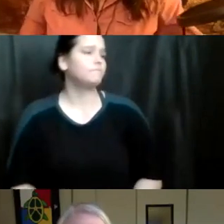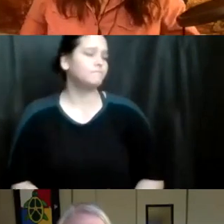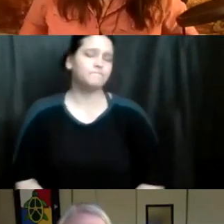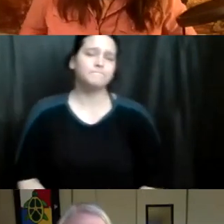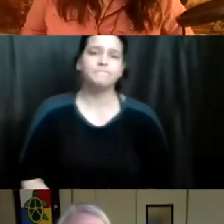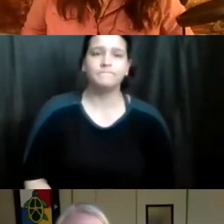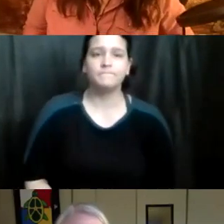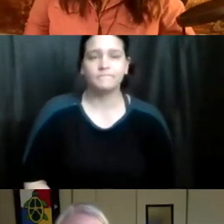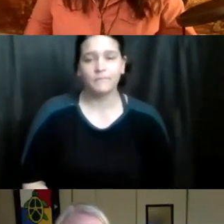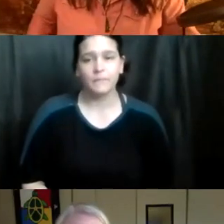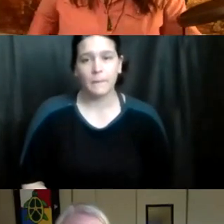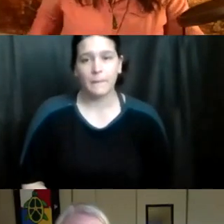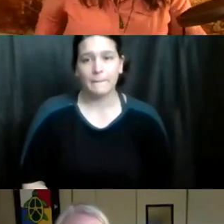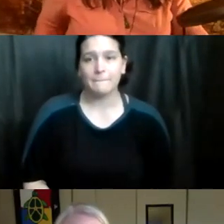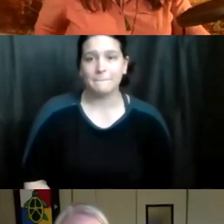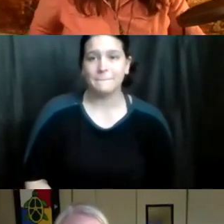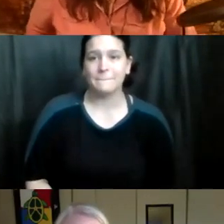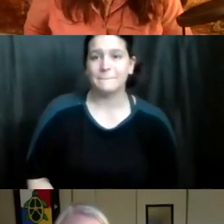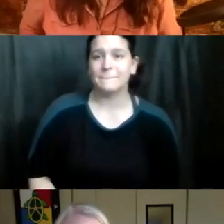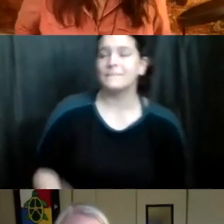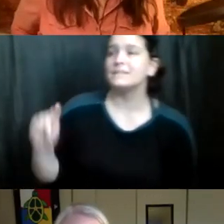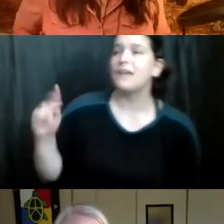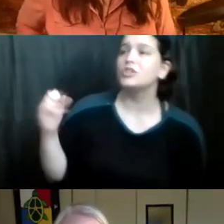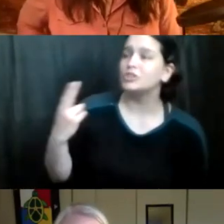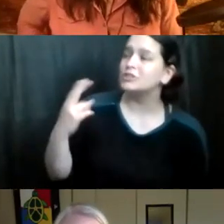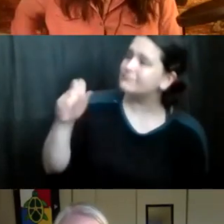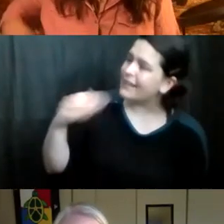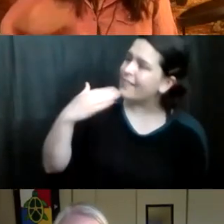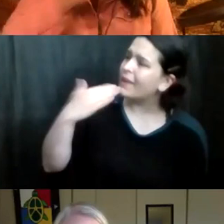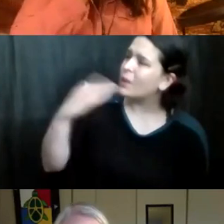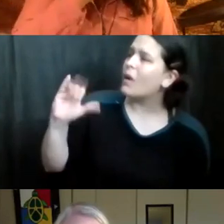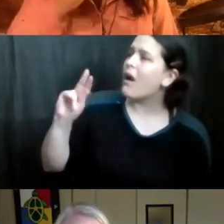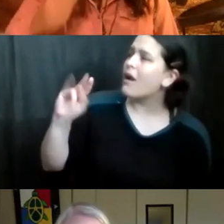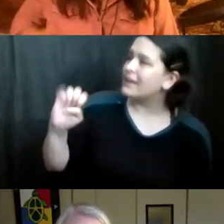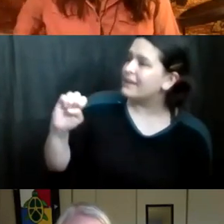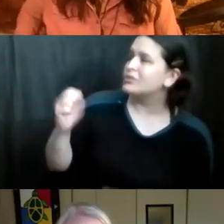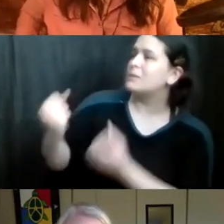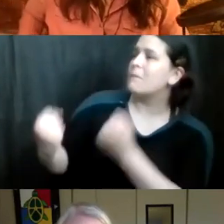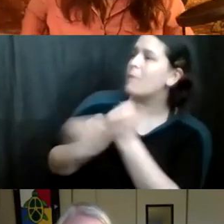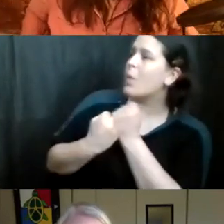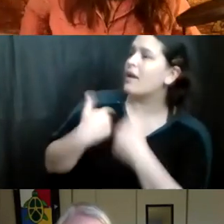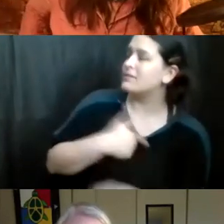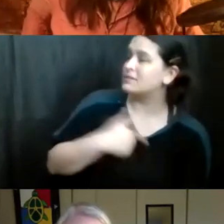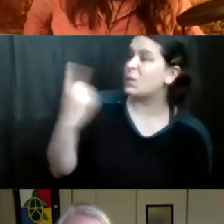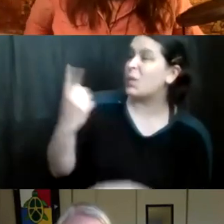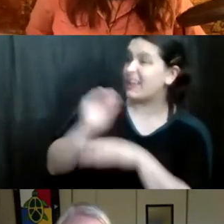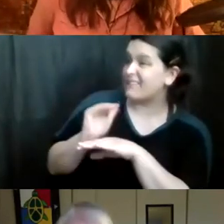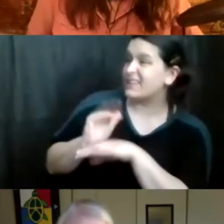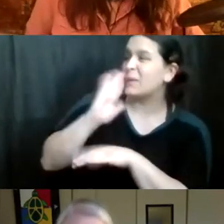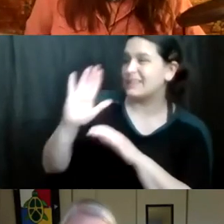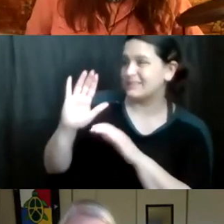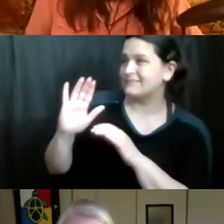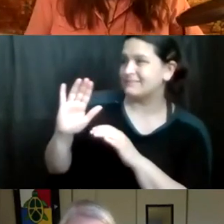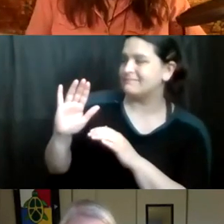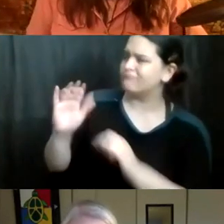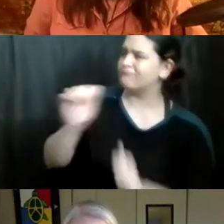Like to thank you, Connie, for supporting us. And yes, one of these evenings, we will do a song. Elena and I will do